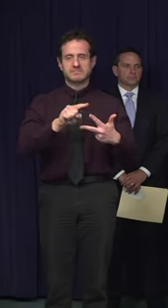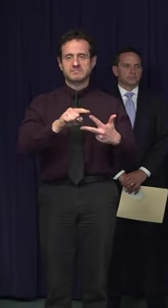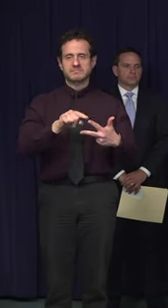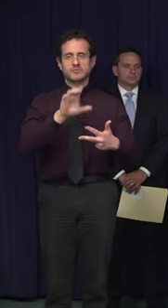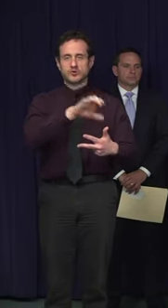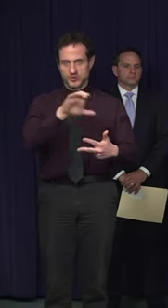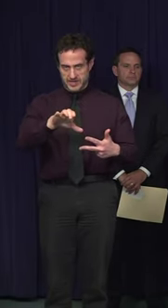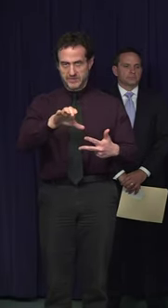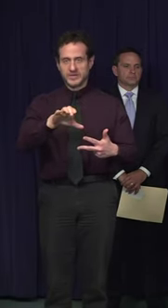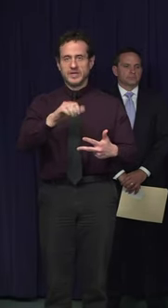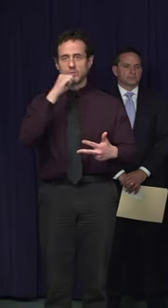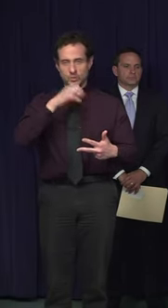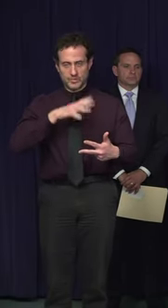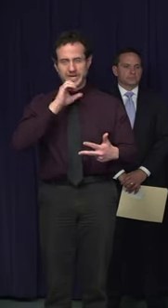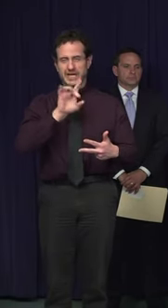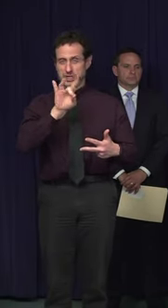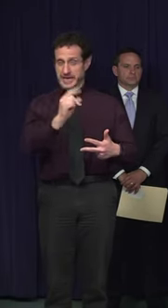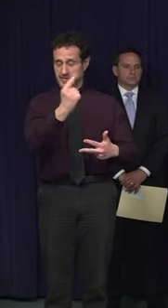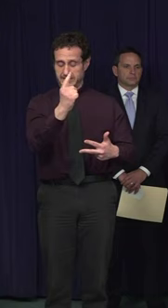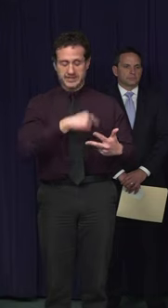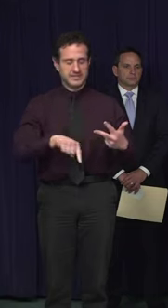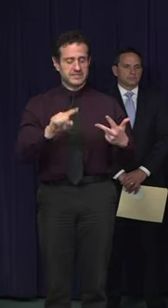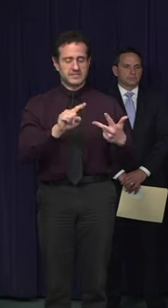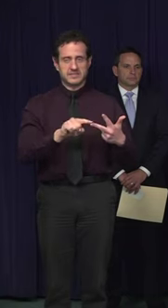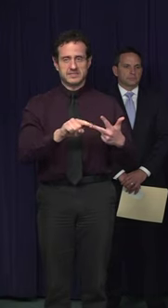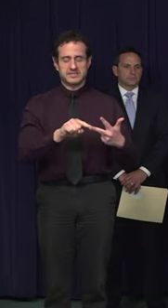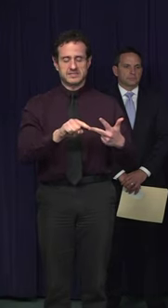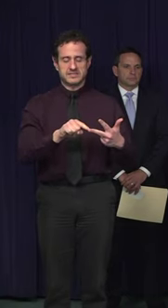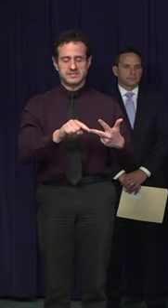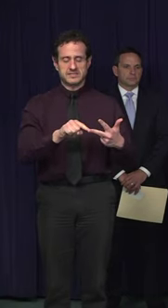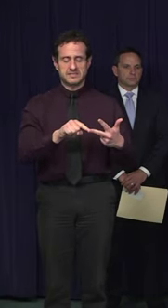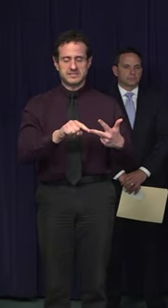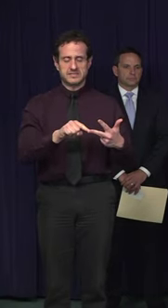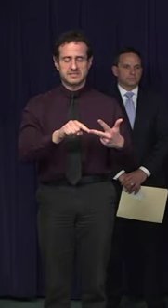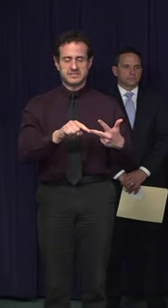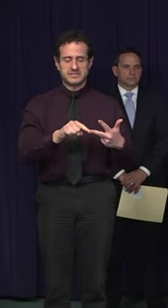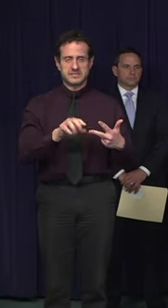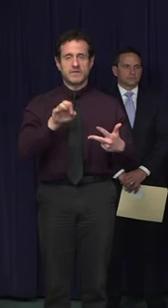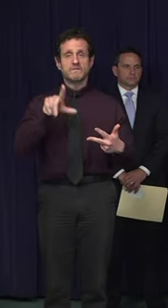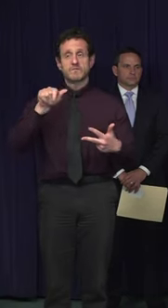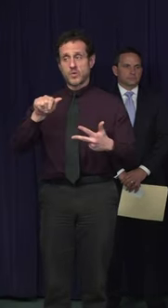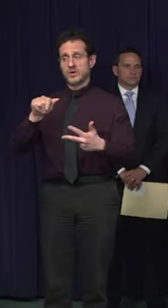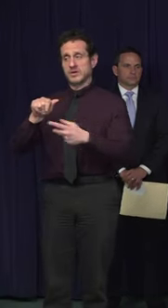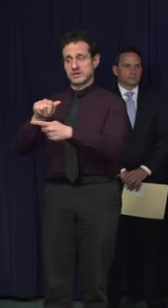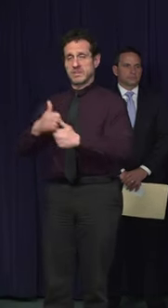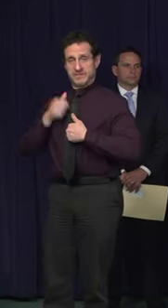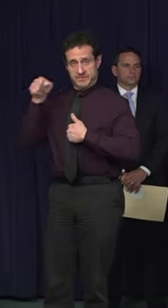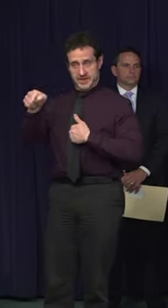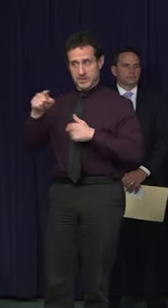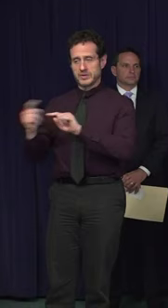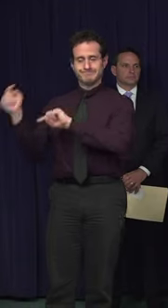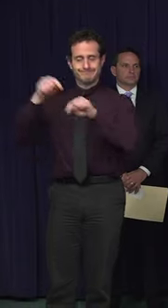Cook County resident in her 80s, and the third is a Florida resident who was